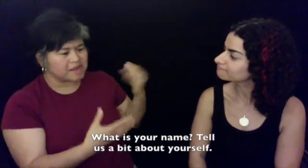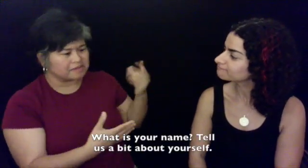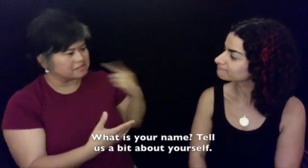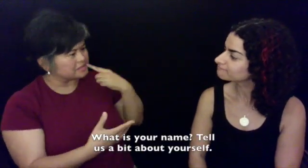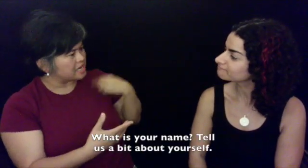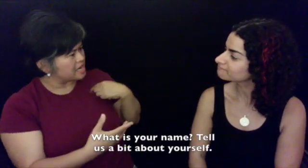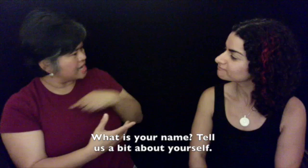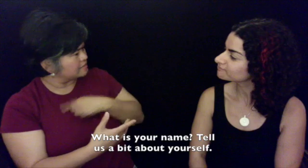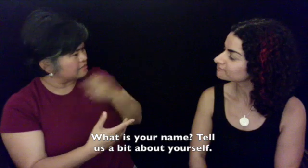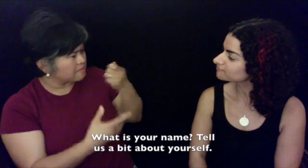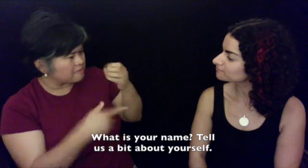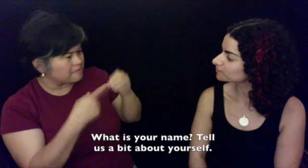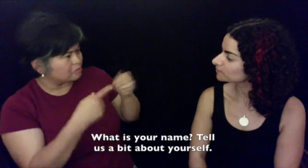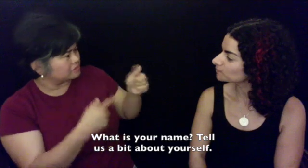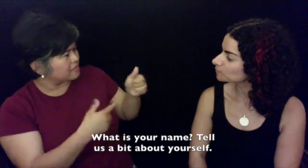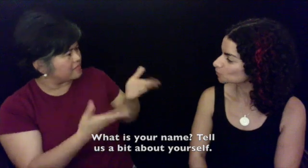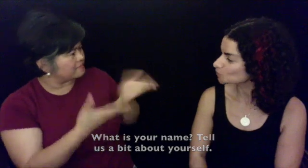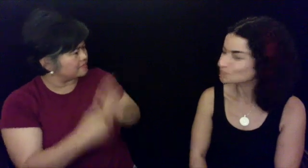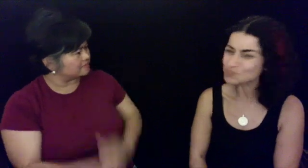What is your name, and tell us a bit about yourself?